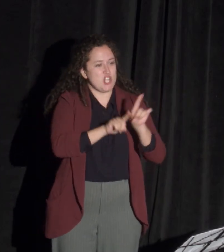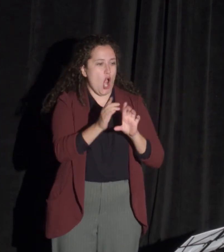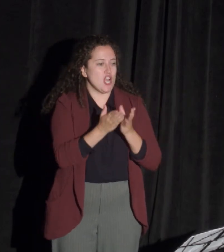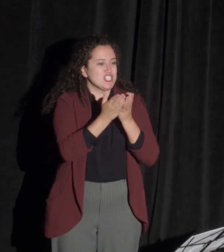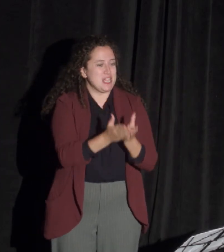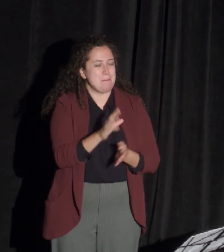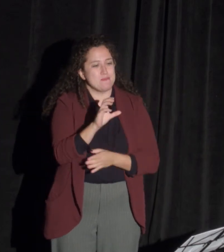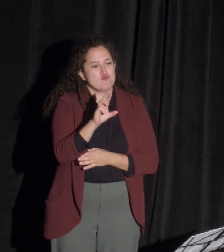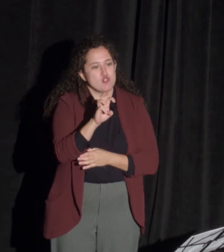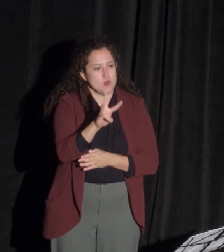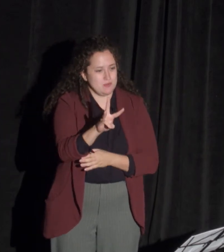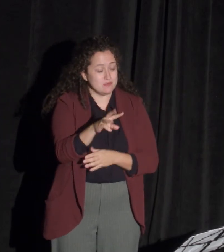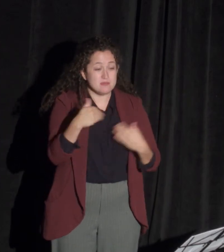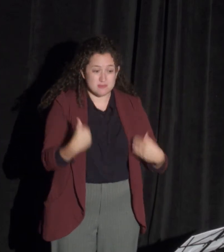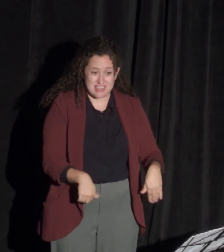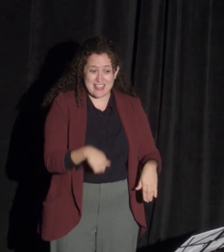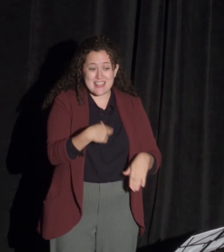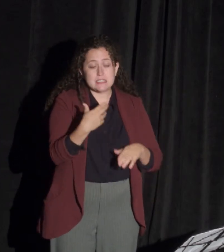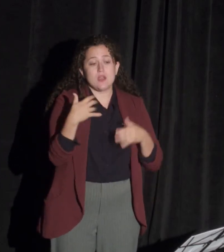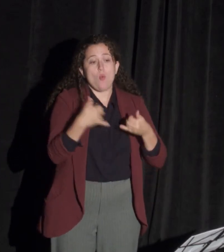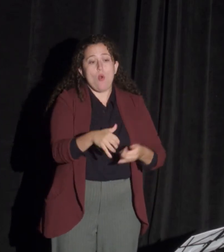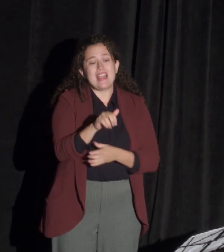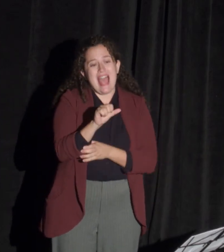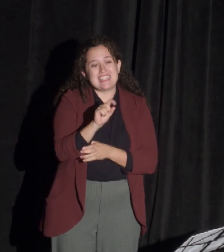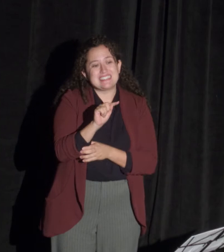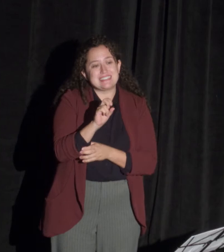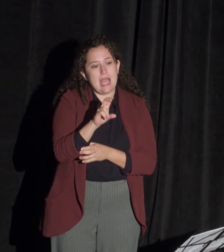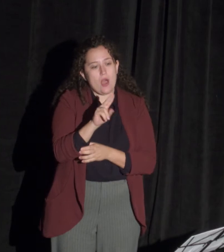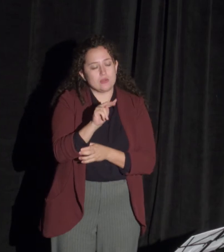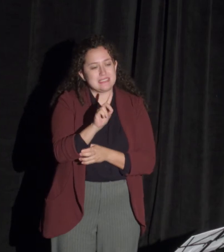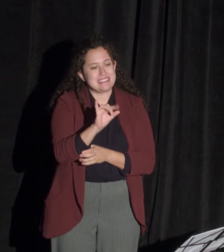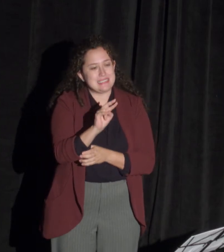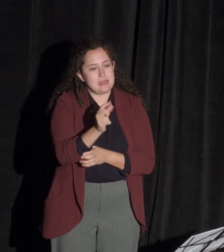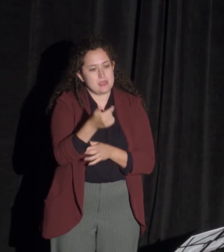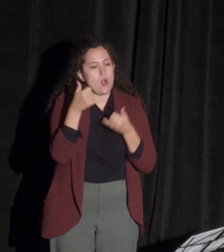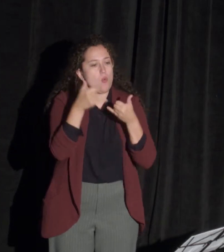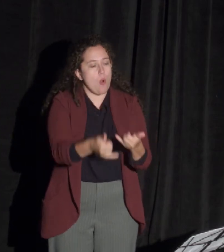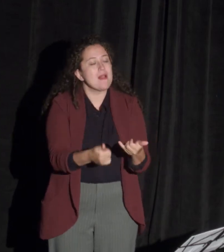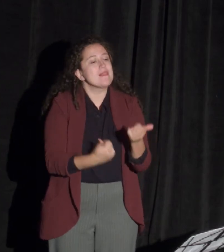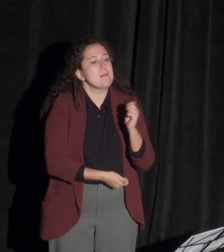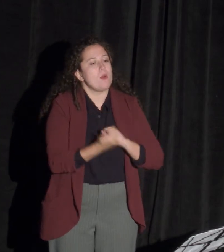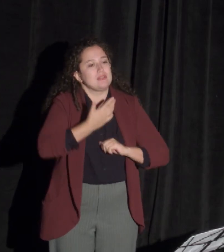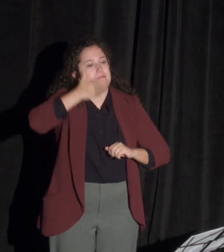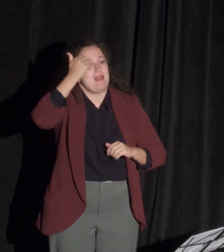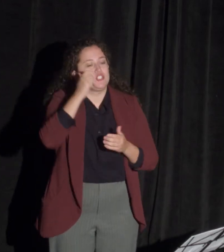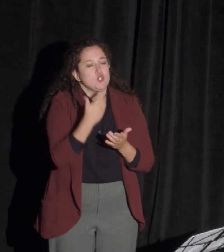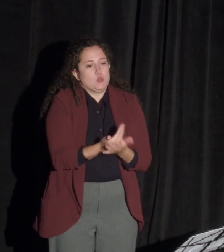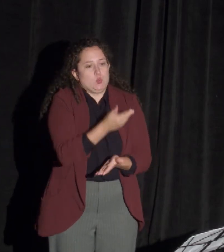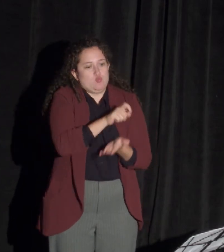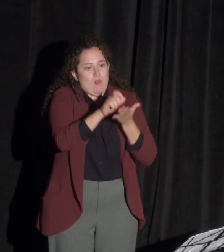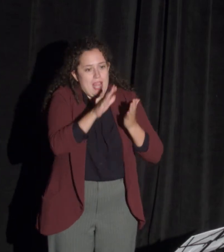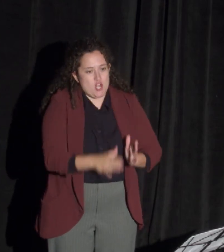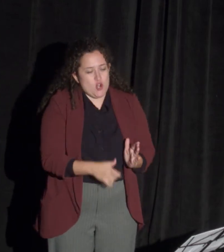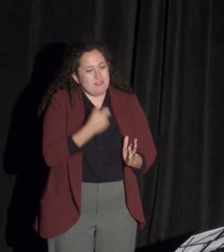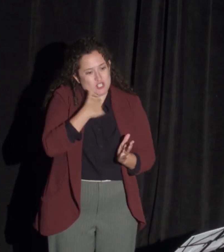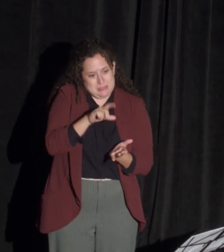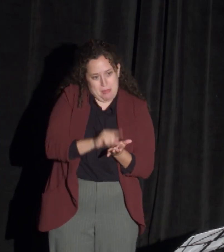to the best new writer who has published their first work in the past 2 years. And the nominees are